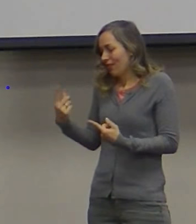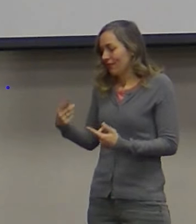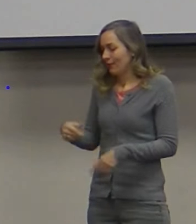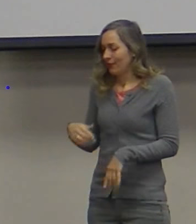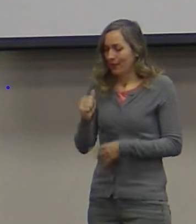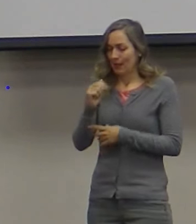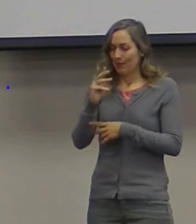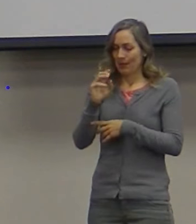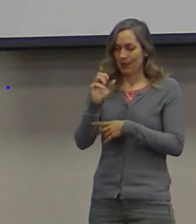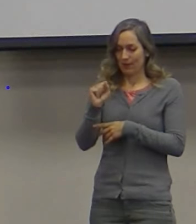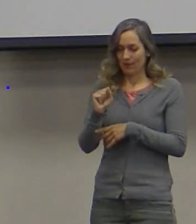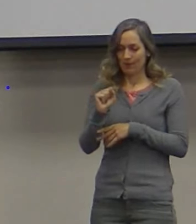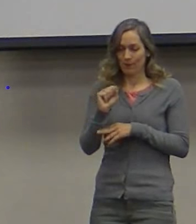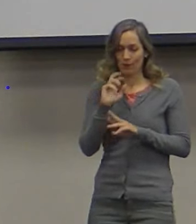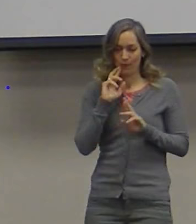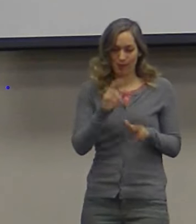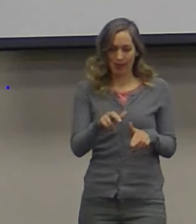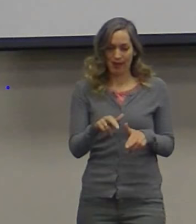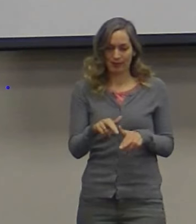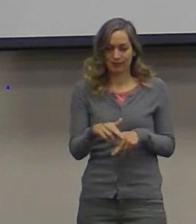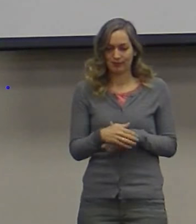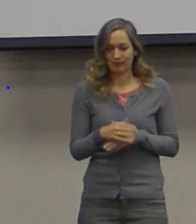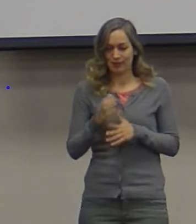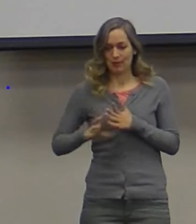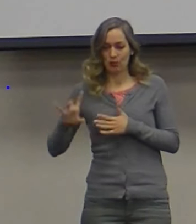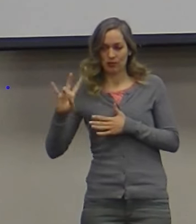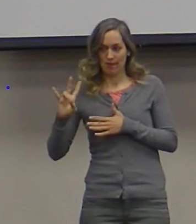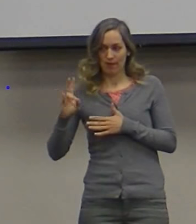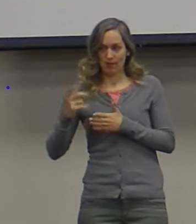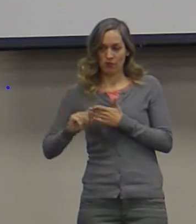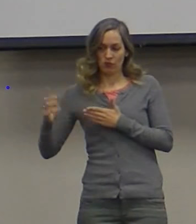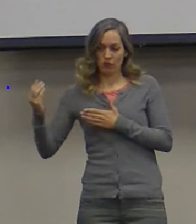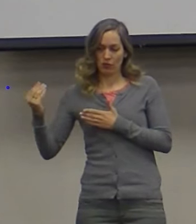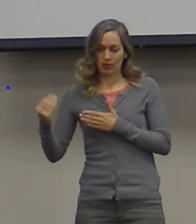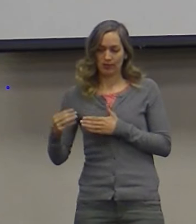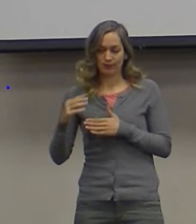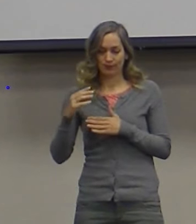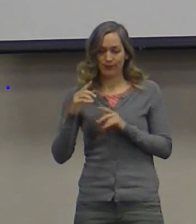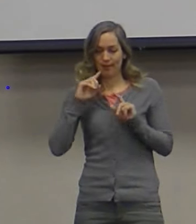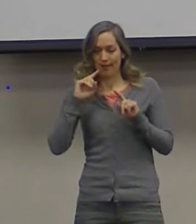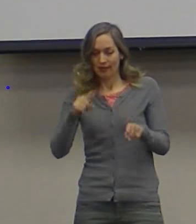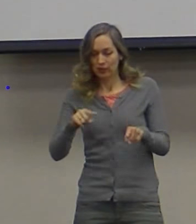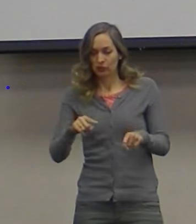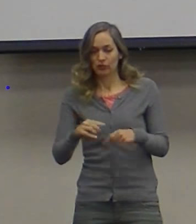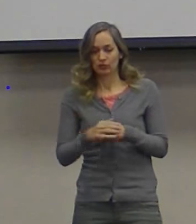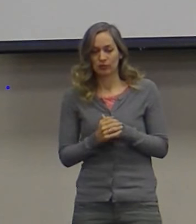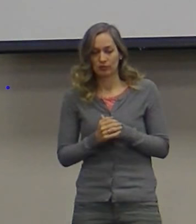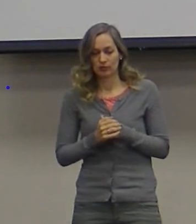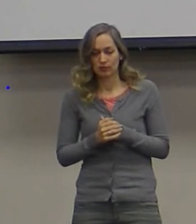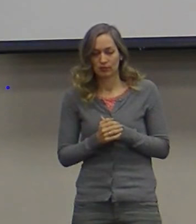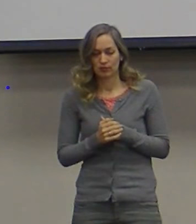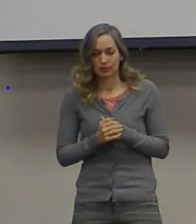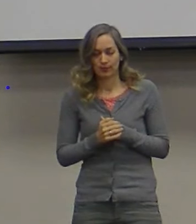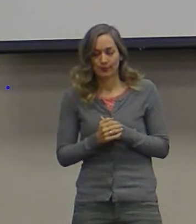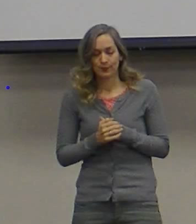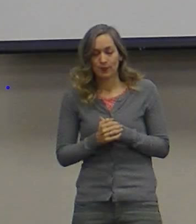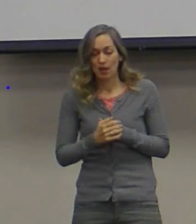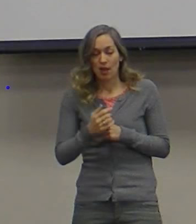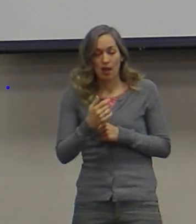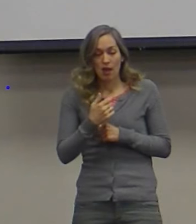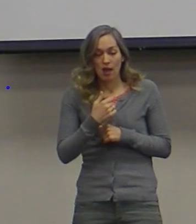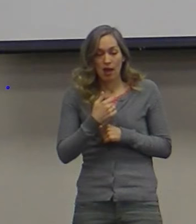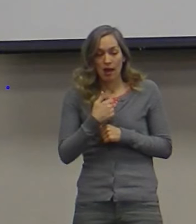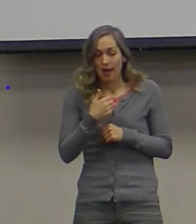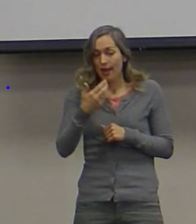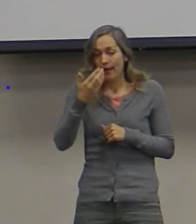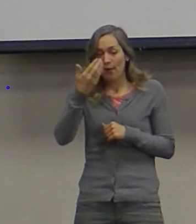14 of Amos chapter 7. Then Amos answered and said to Amaziah, "I was no